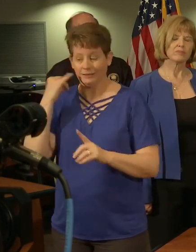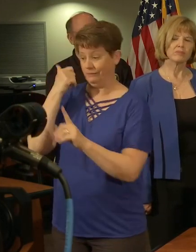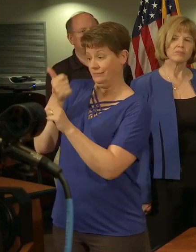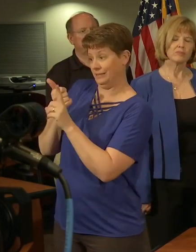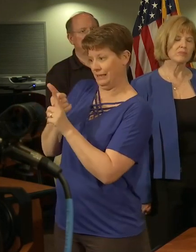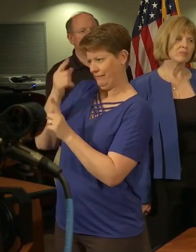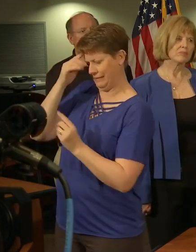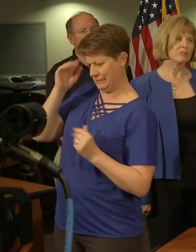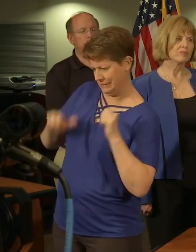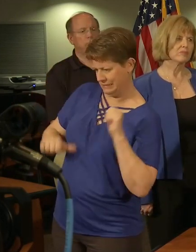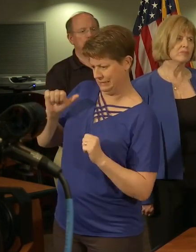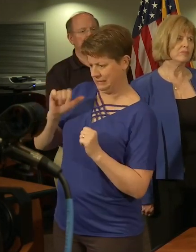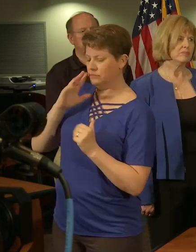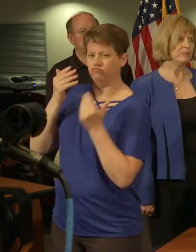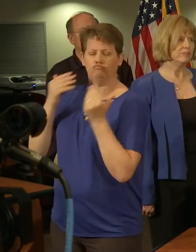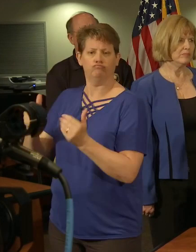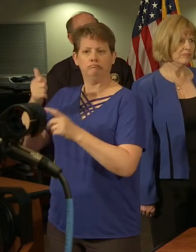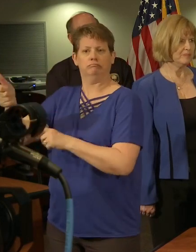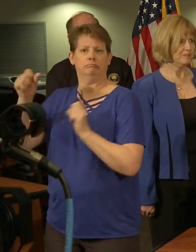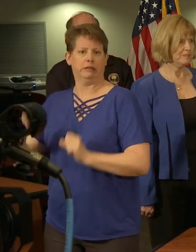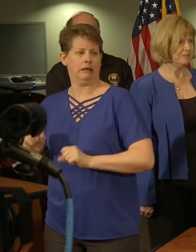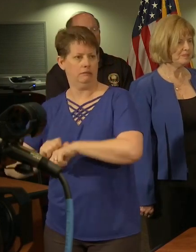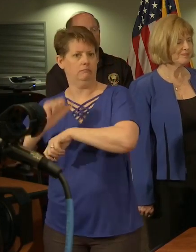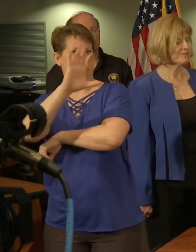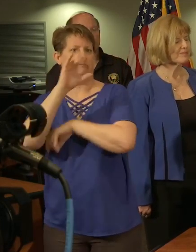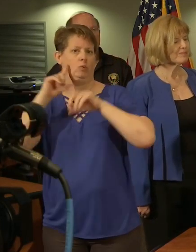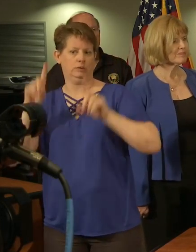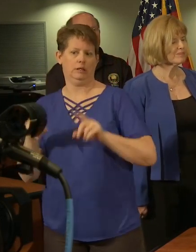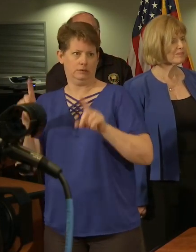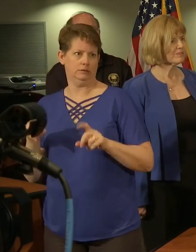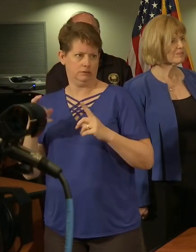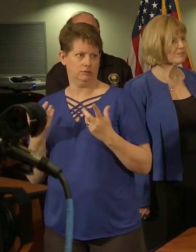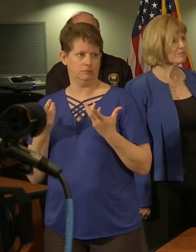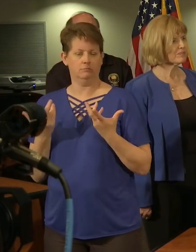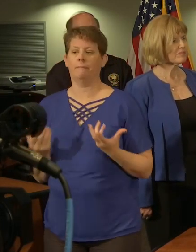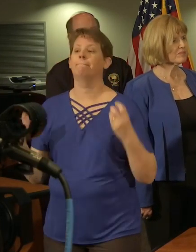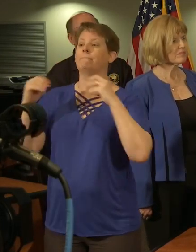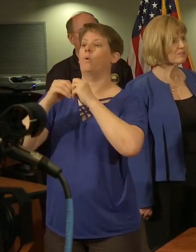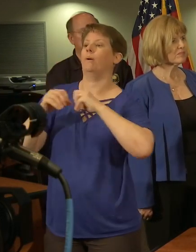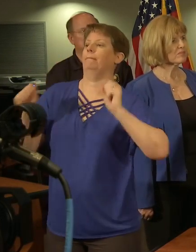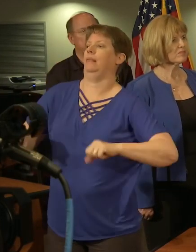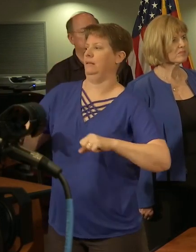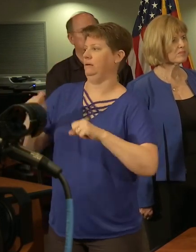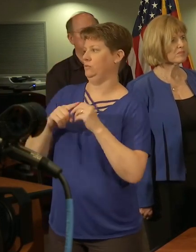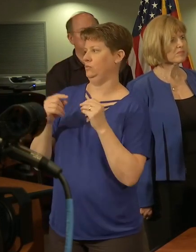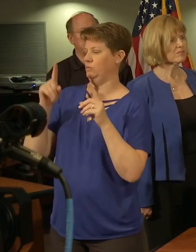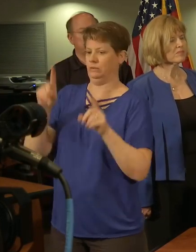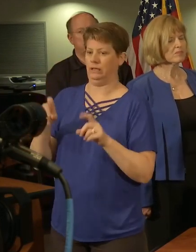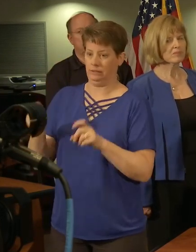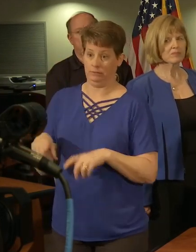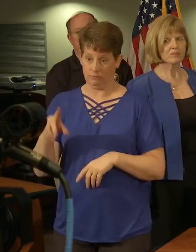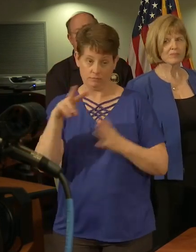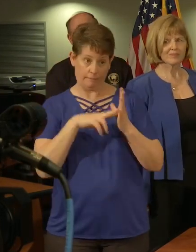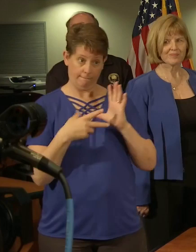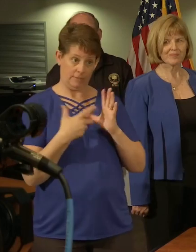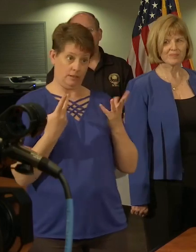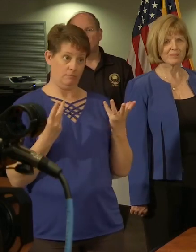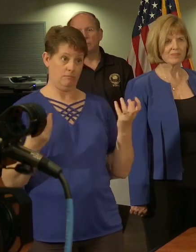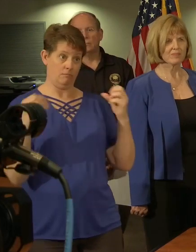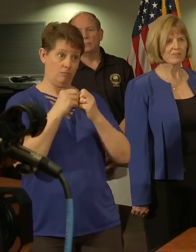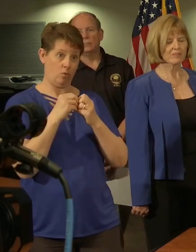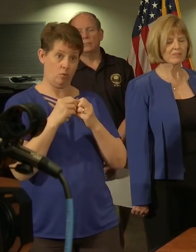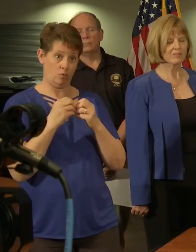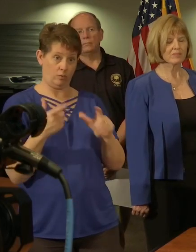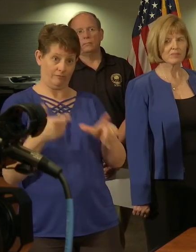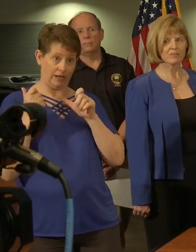meet the symptoms to be tested, so it gives us an ability to test more people more rapidly. Does that mean we might get them back closer